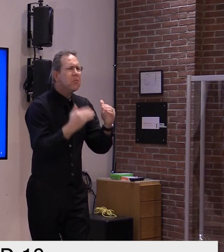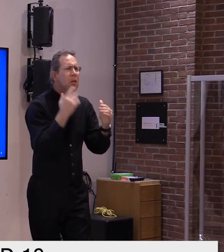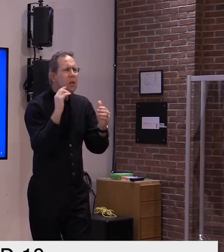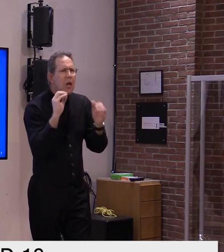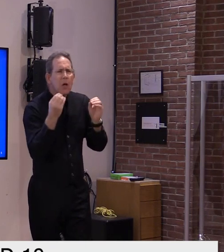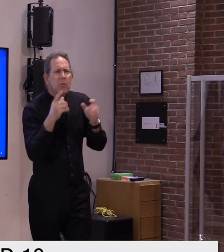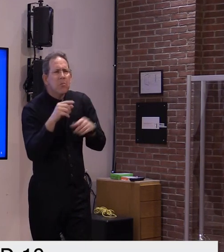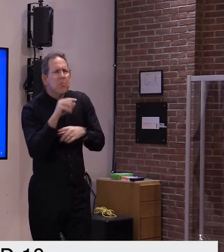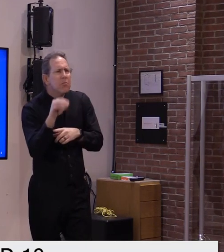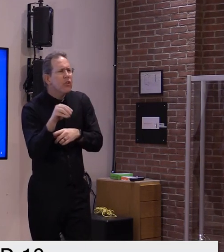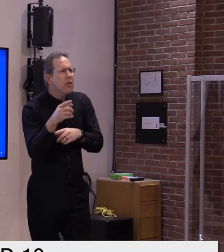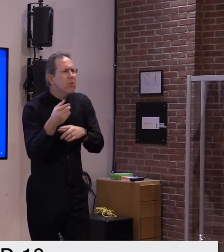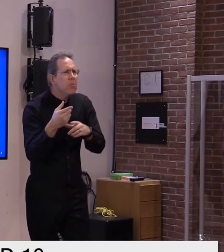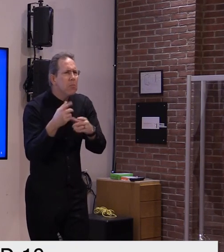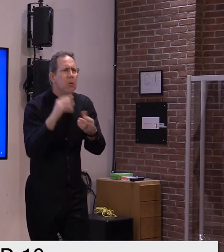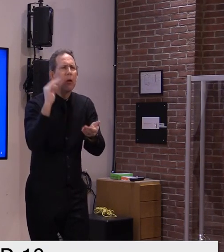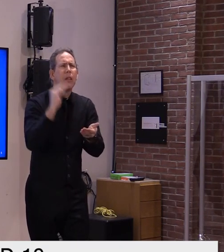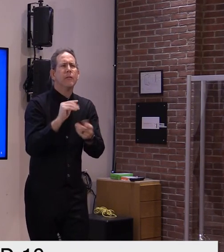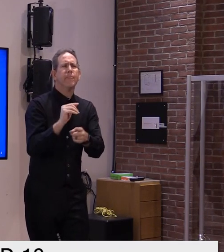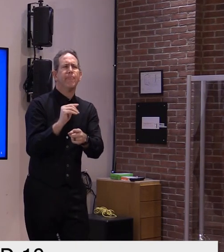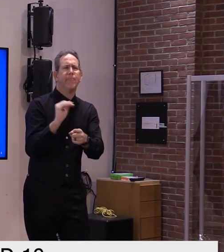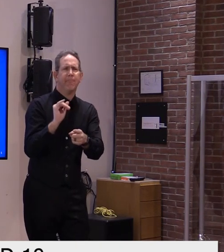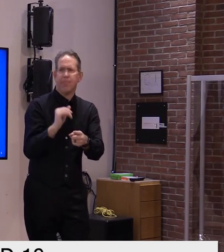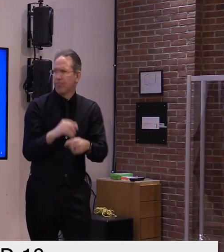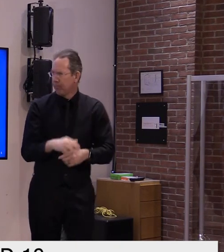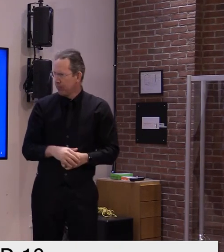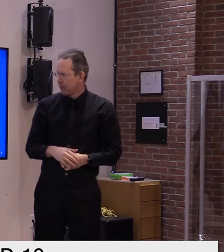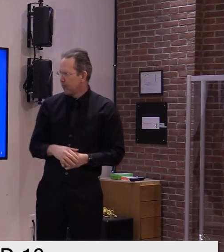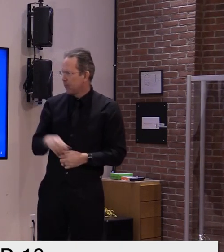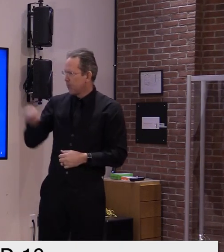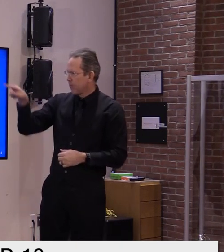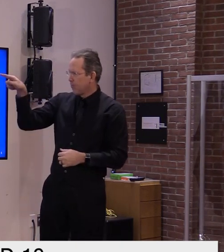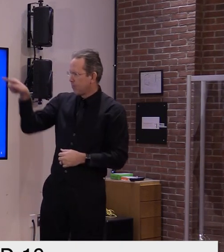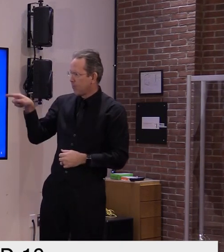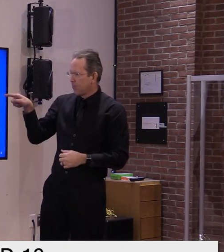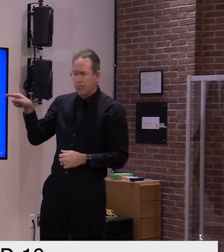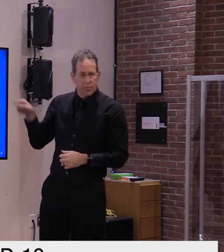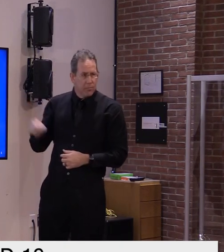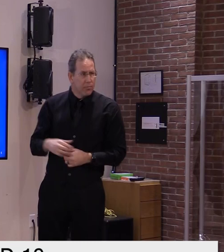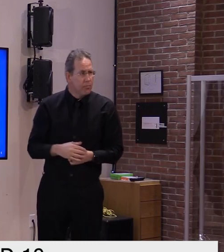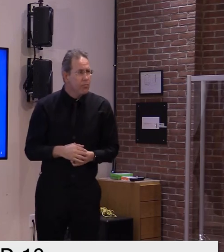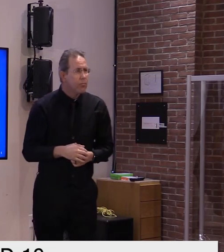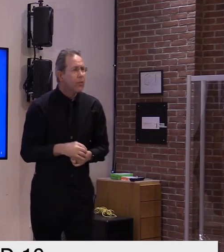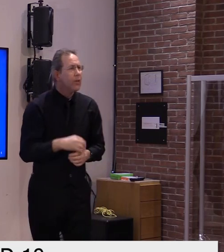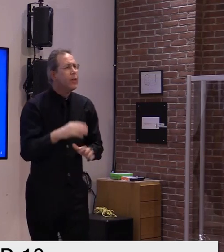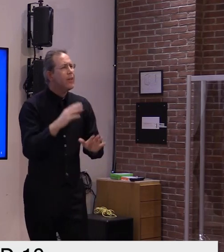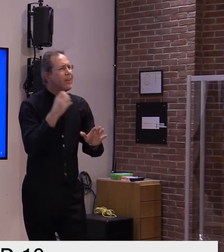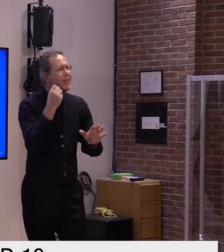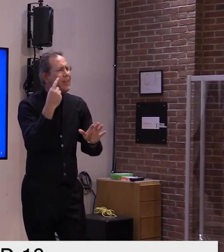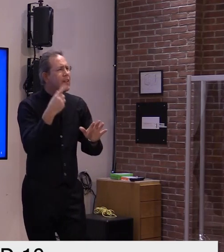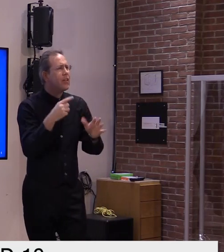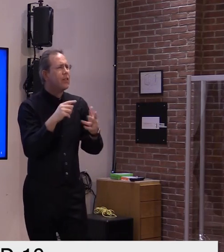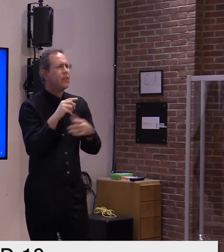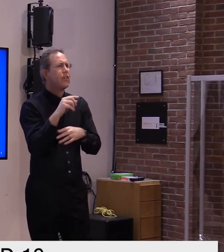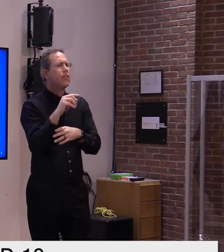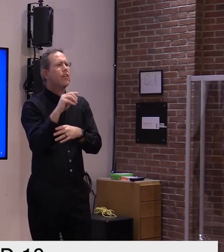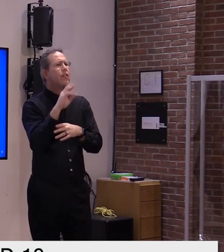rate, although it is still above the 5% level recommended by the World Health Organization.